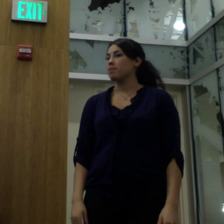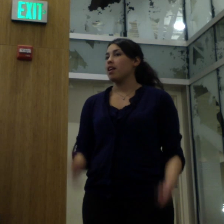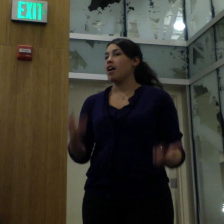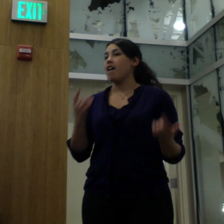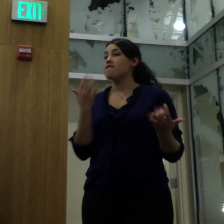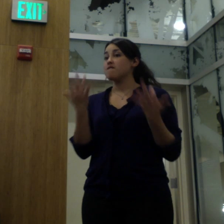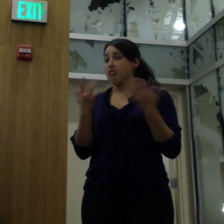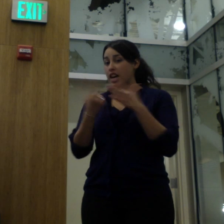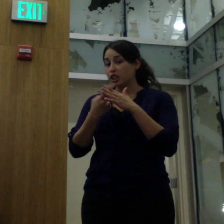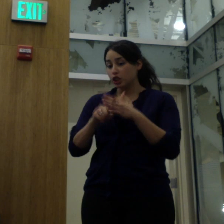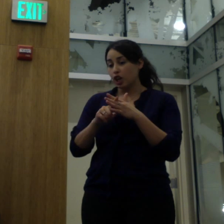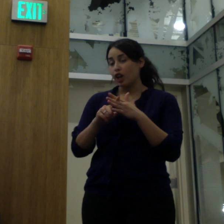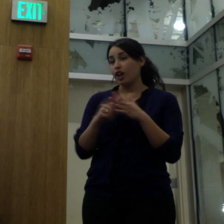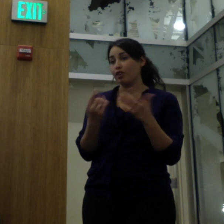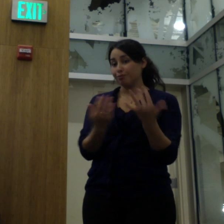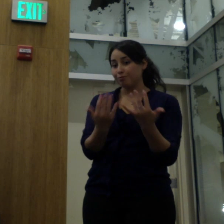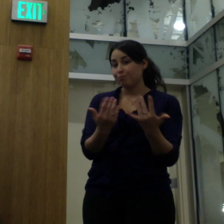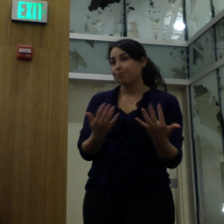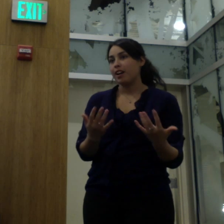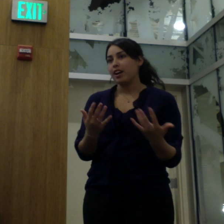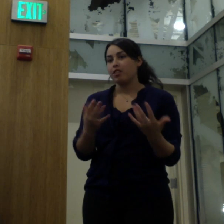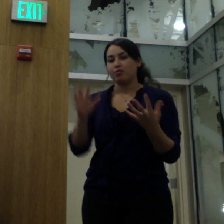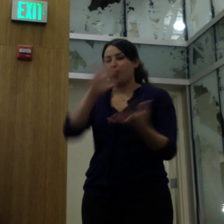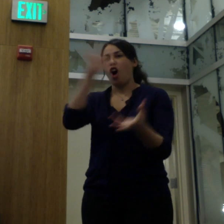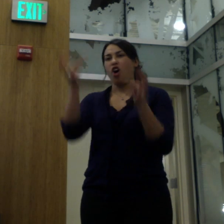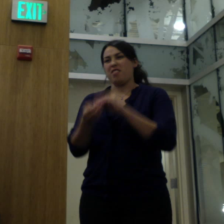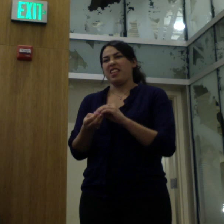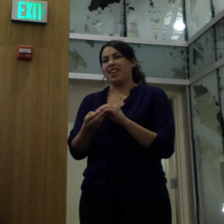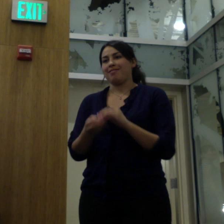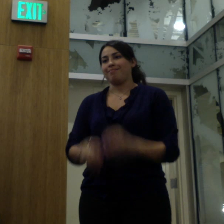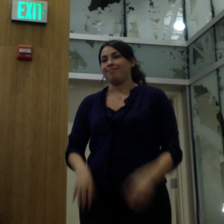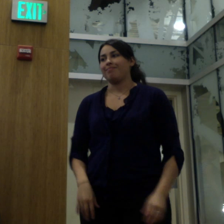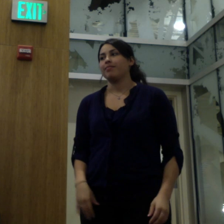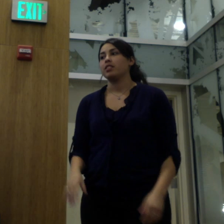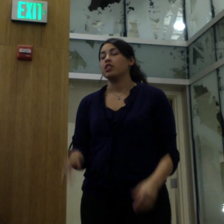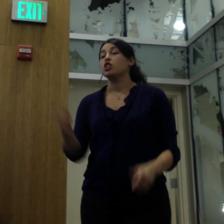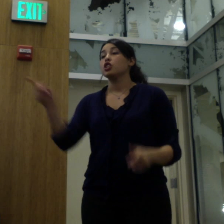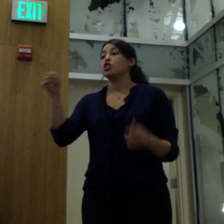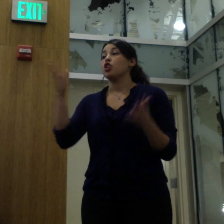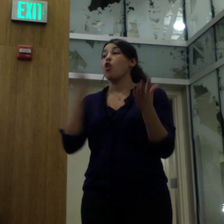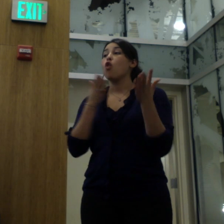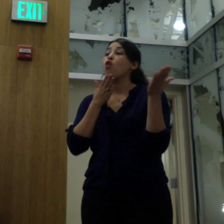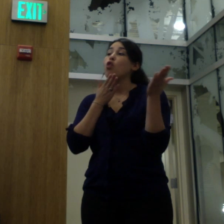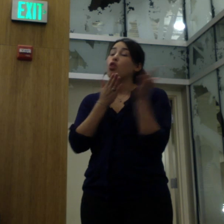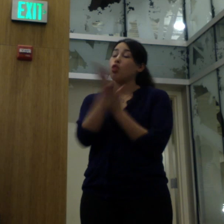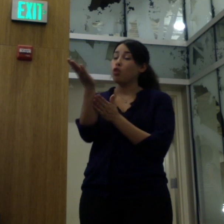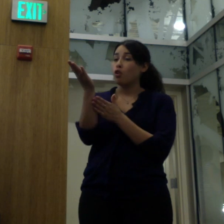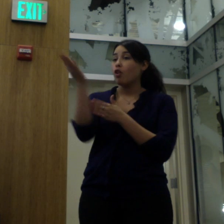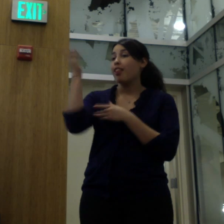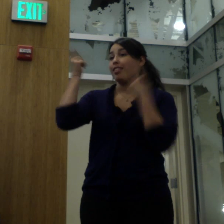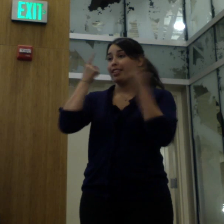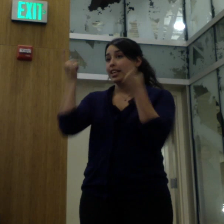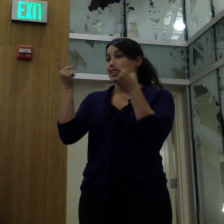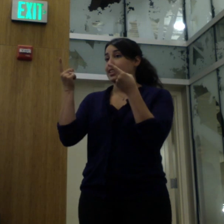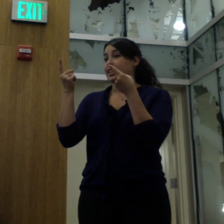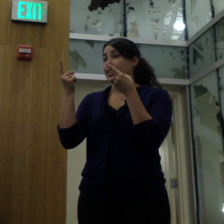fire starters, all of that kind of stuff. Okay? So going through, thinking and keeping